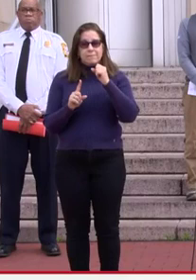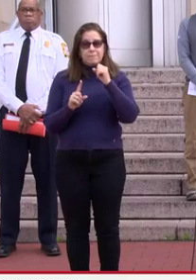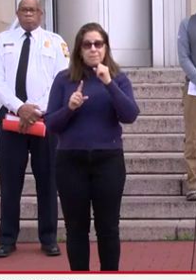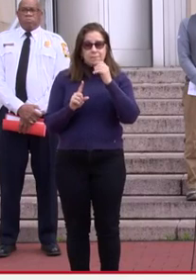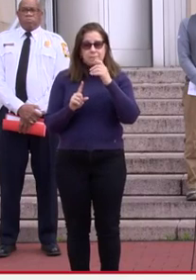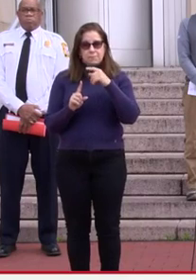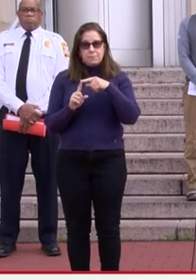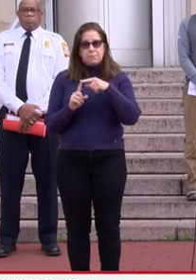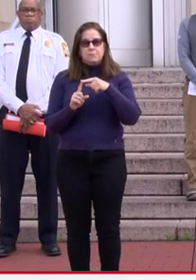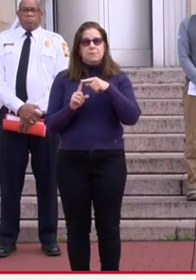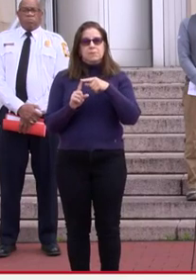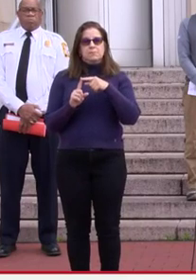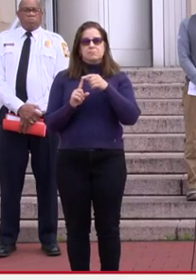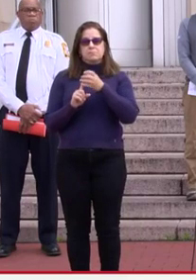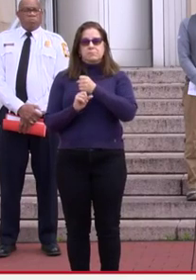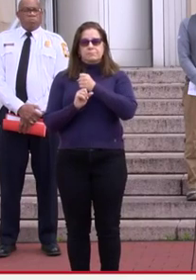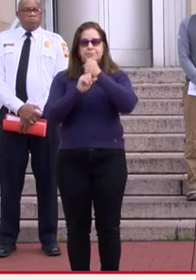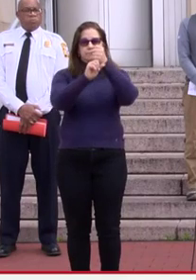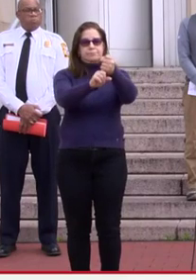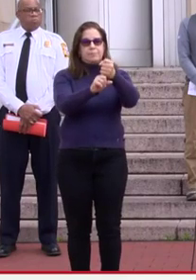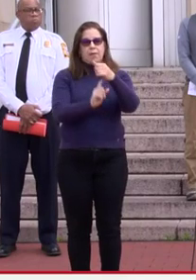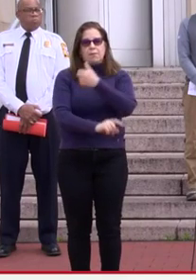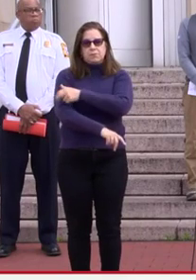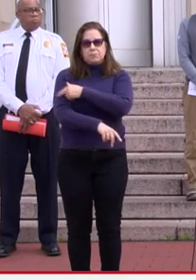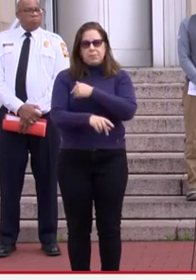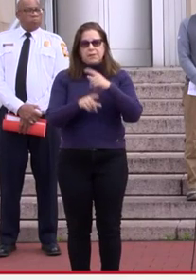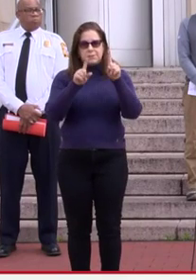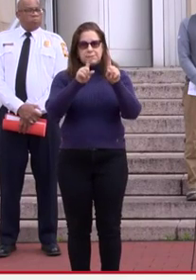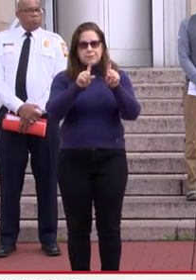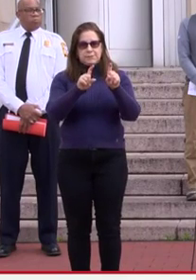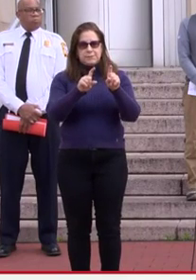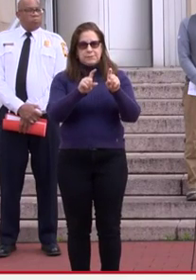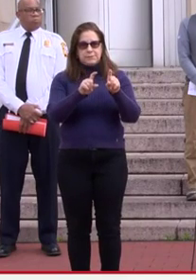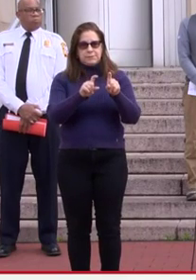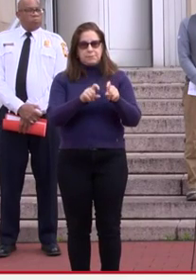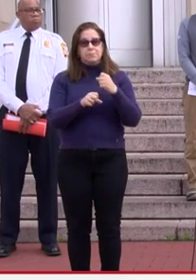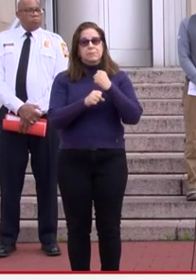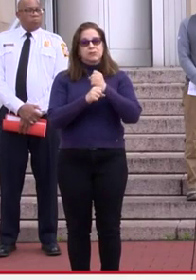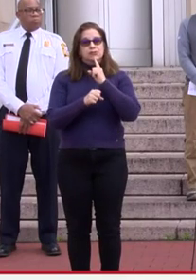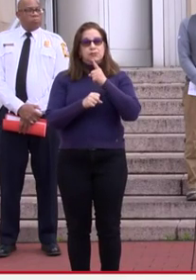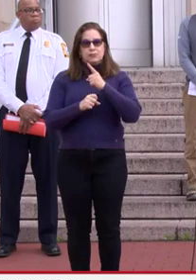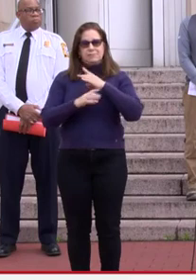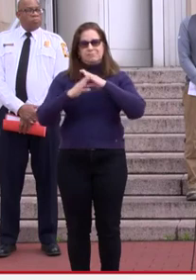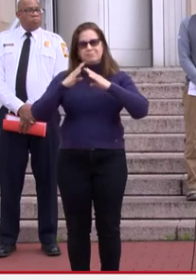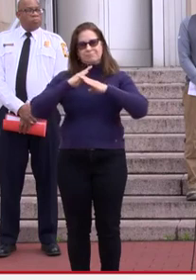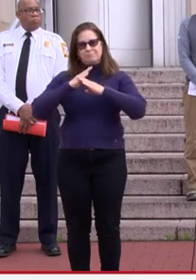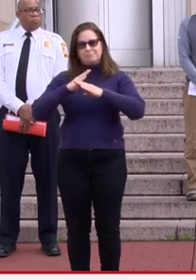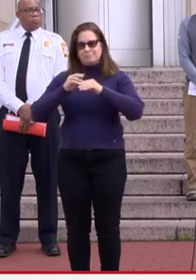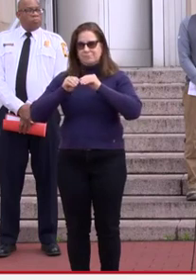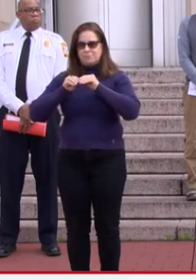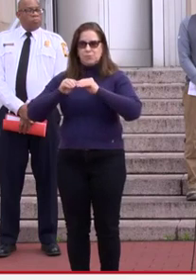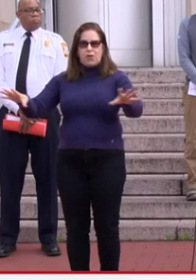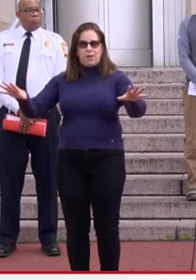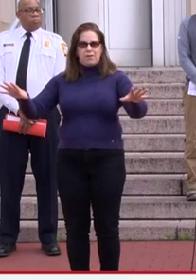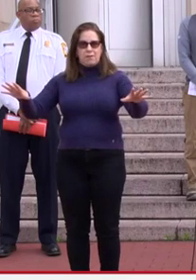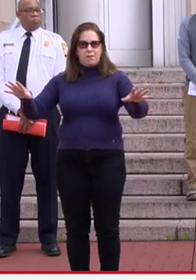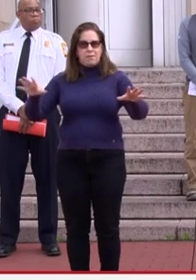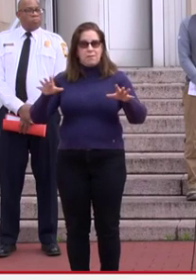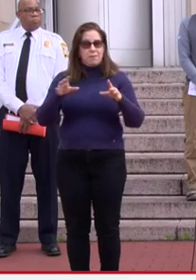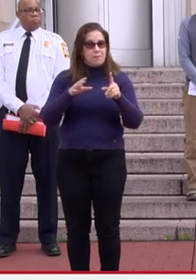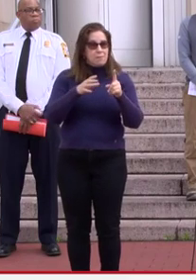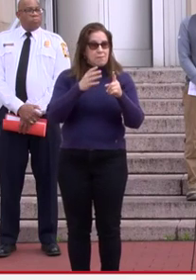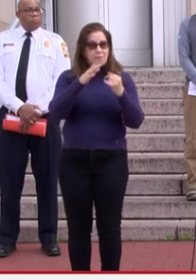come into contact with others. The medical staff will evaluate the arrestee and determine whether quarantine is required. When